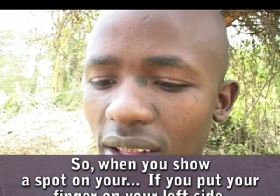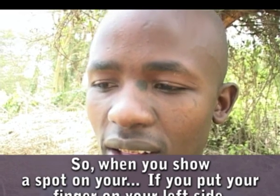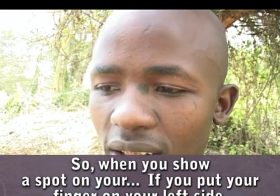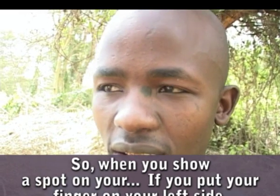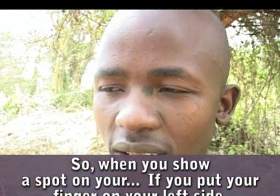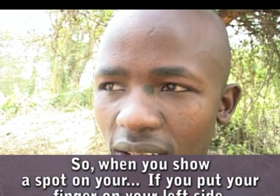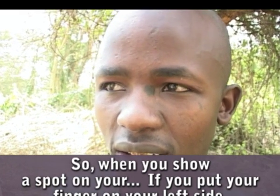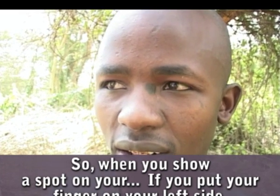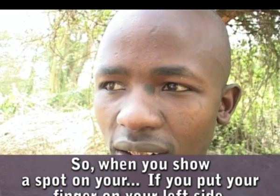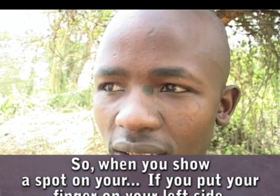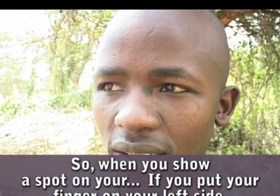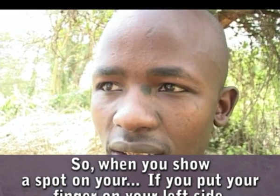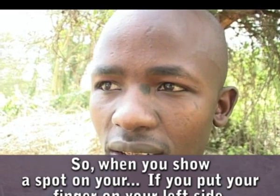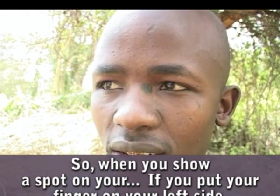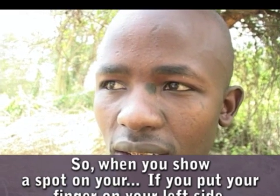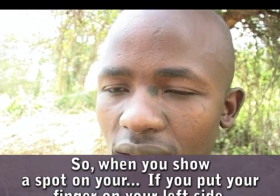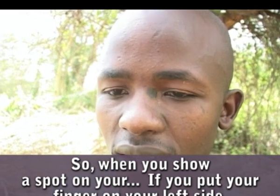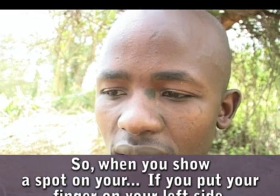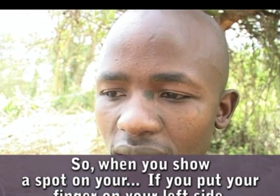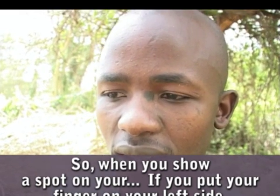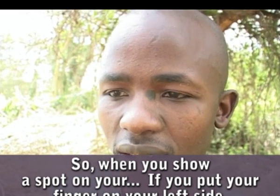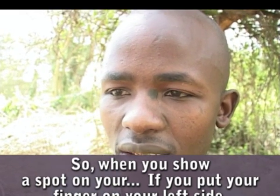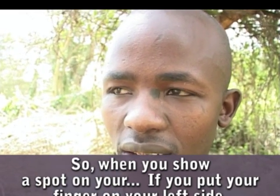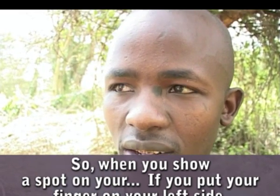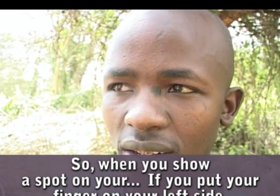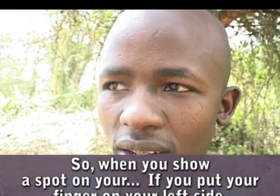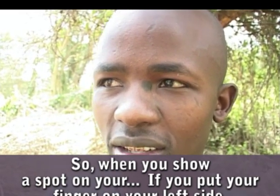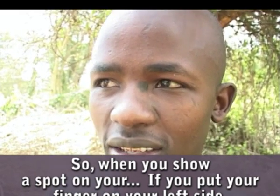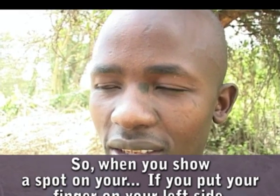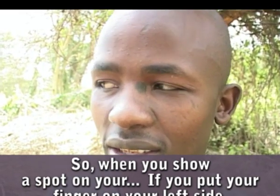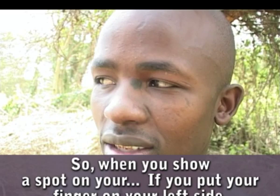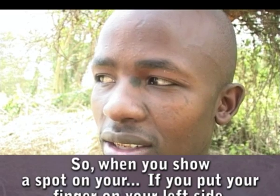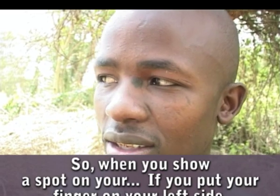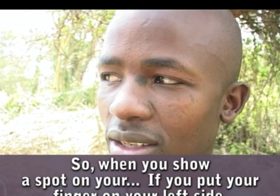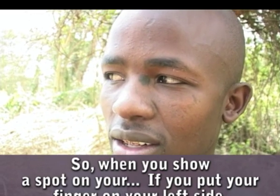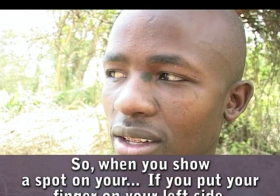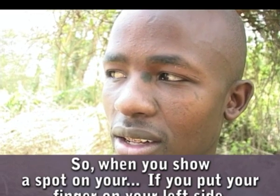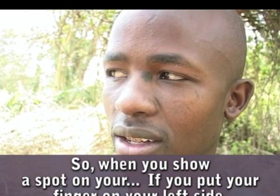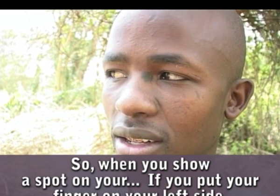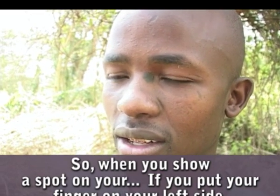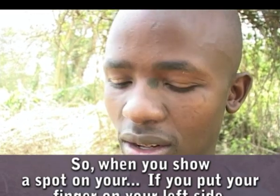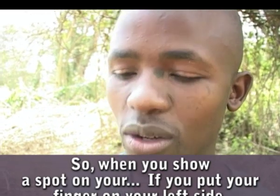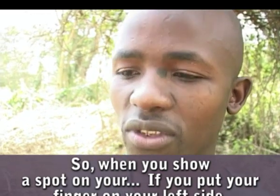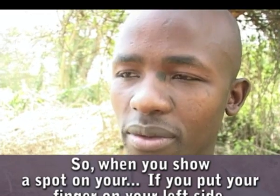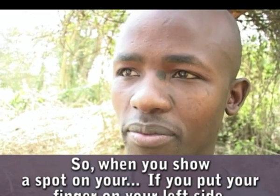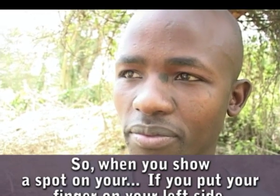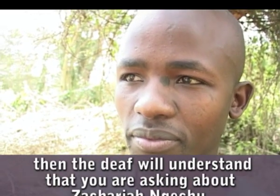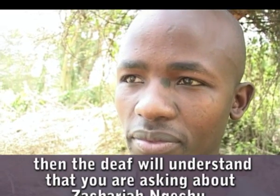you show a spot on, if you put your finger on your left side,